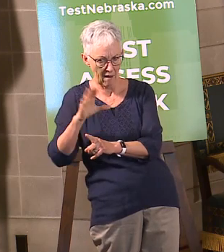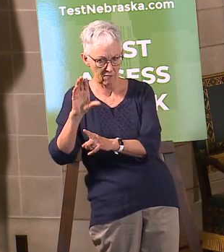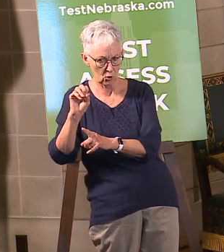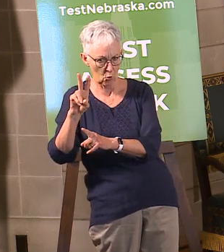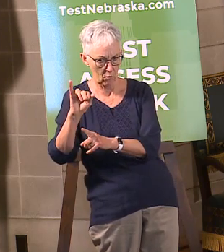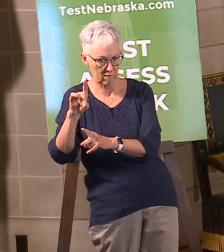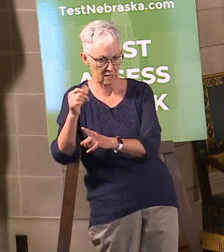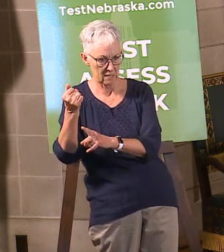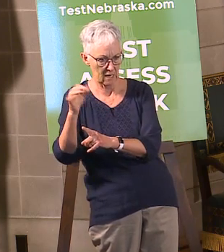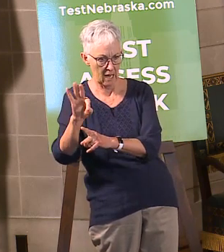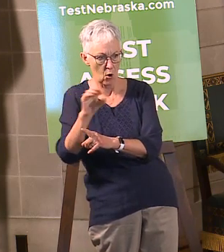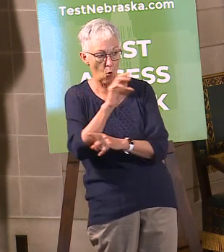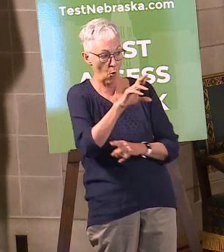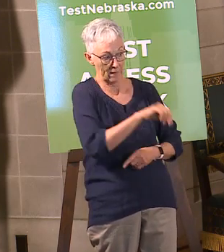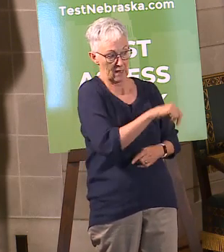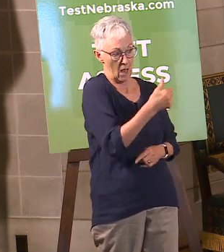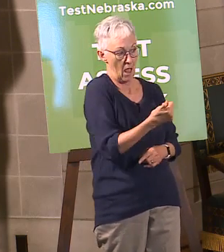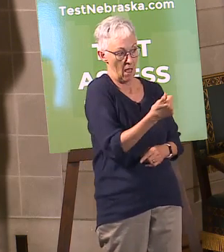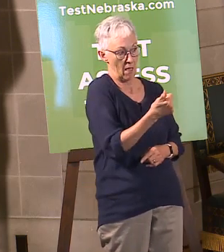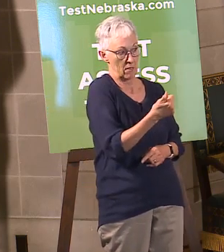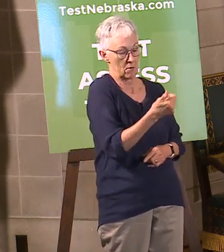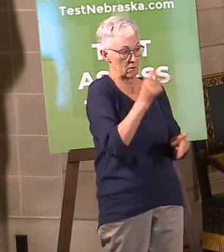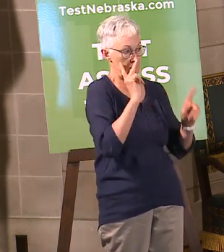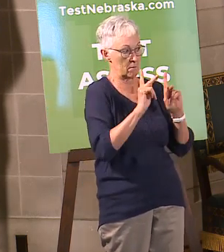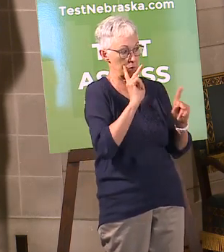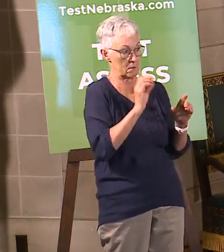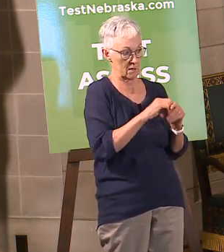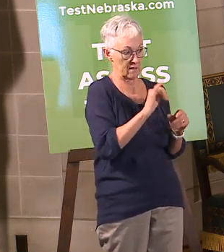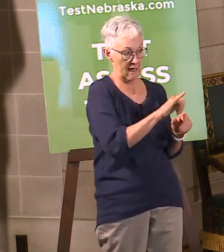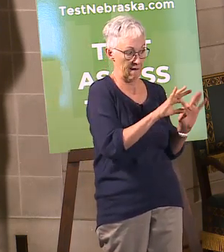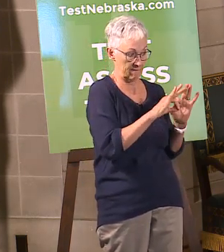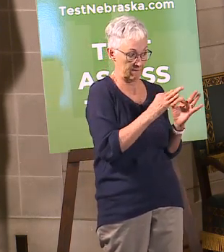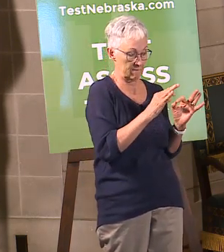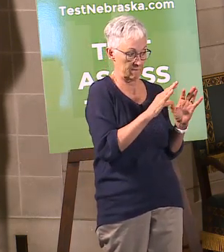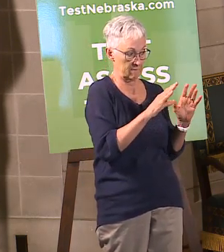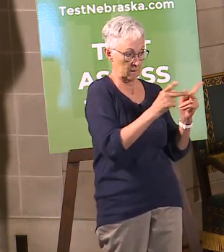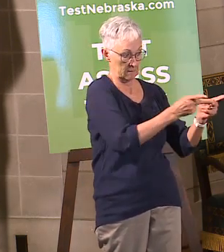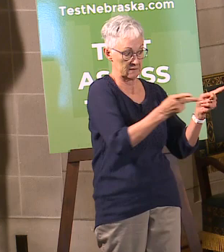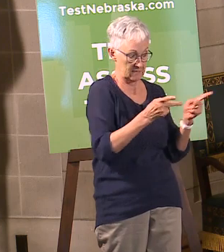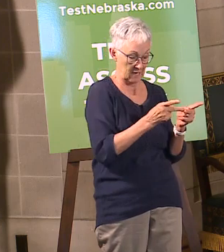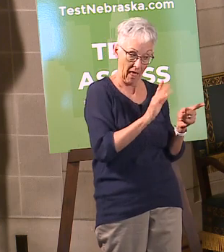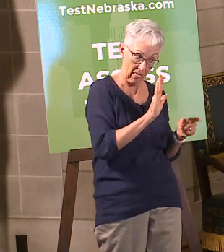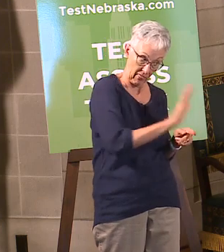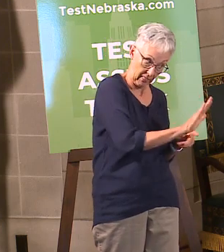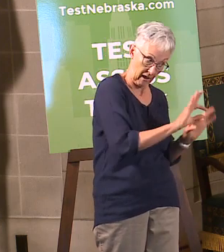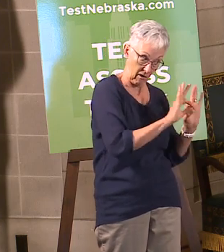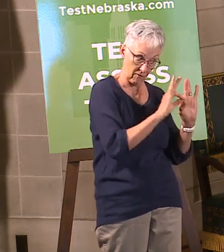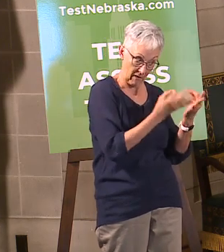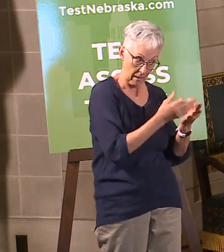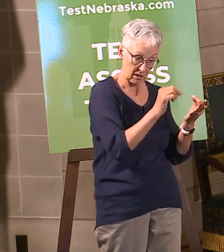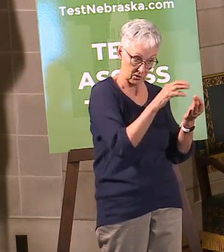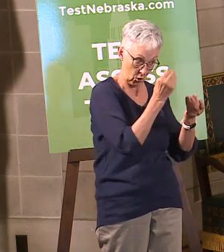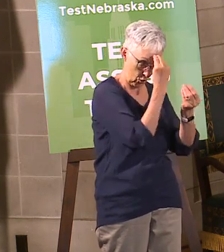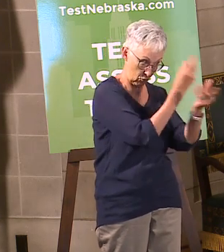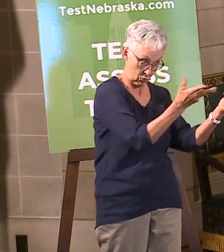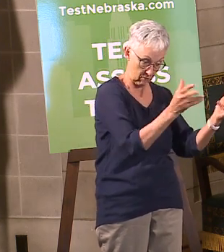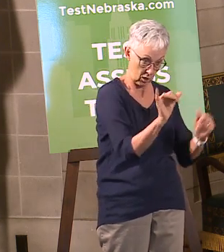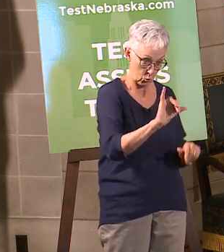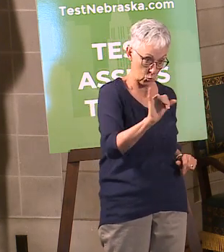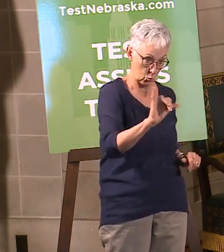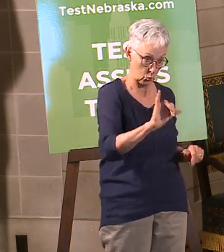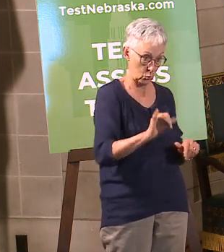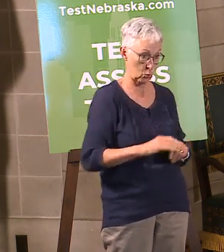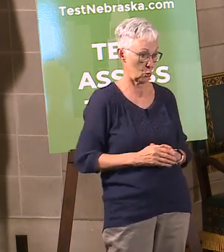other residents who are in the same facility? Yeah. Does it mean families who are looking at